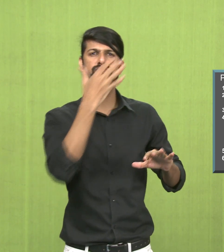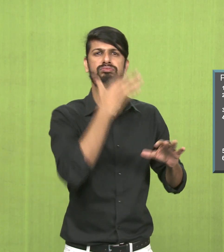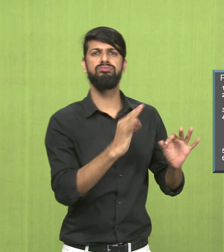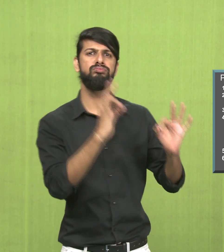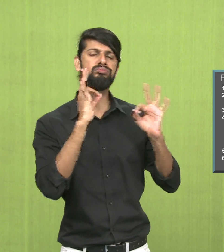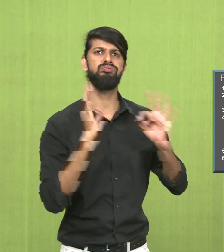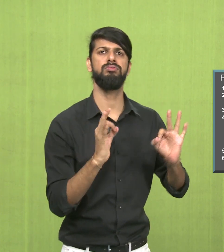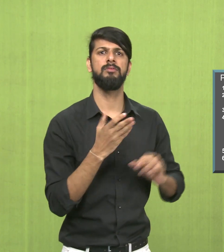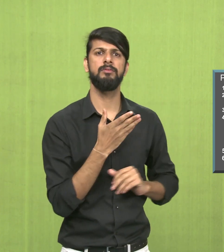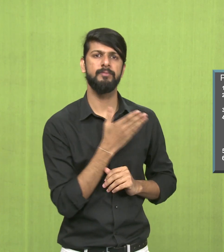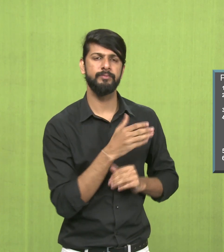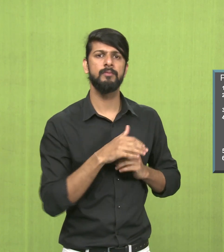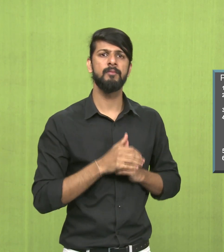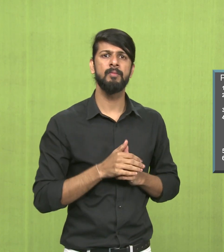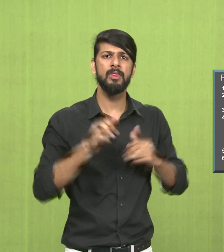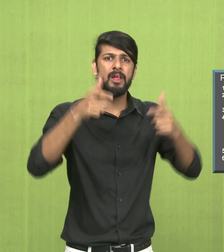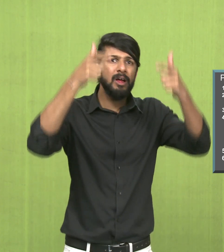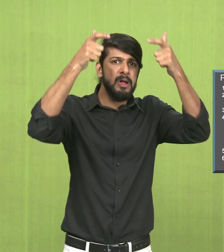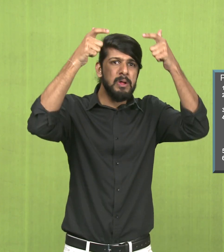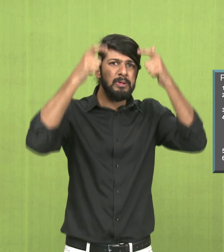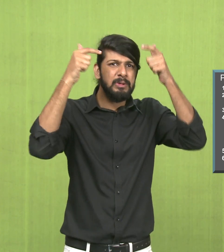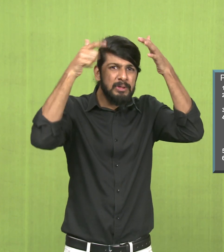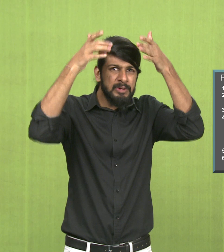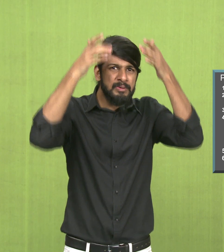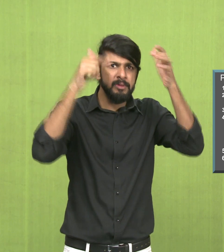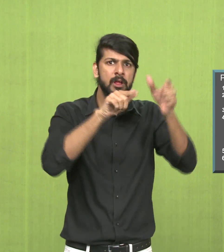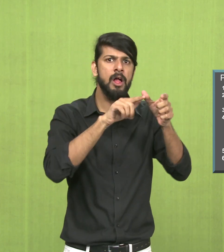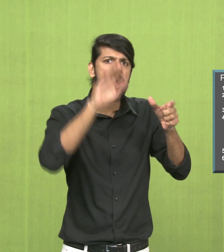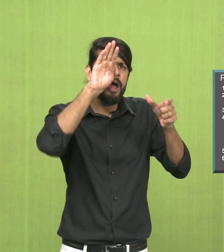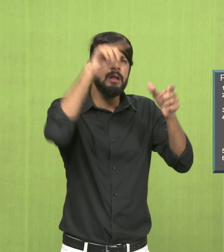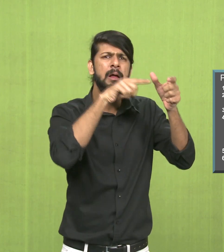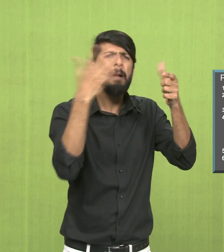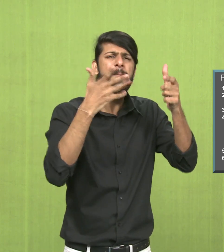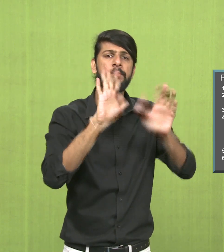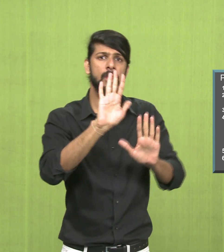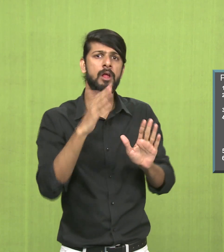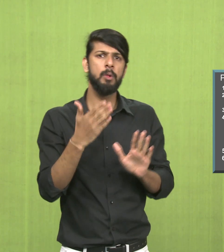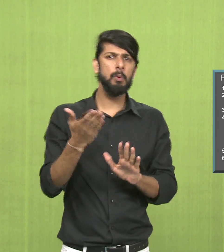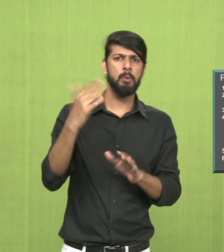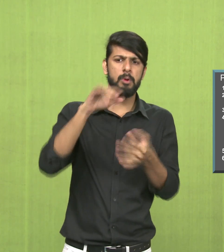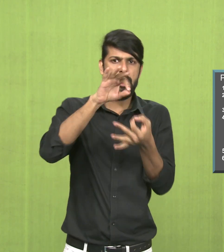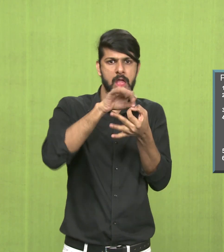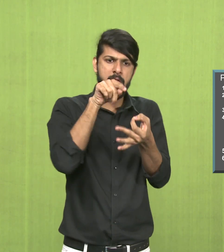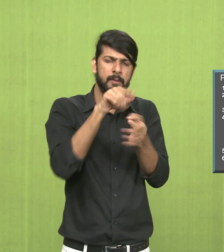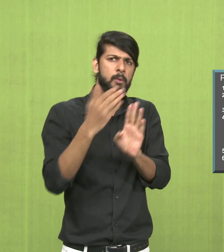The Bodhisattva is also wearing a crown which